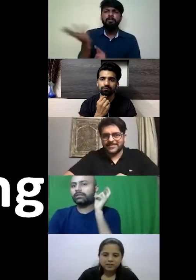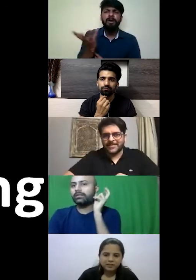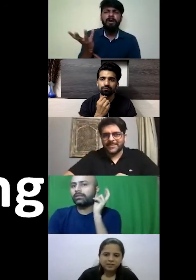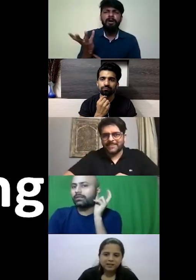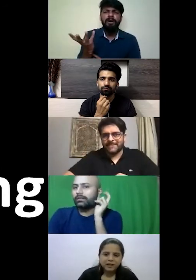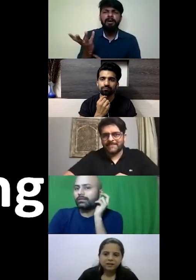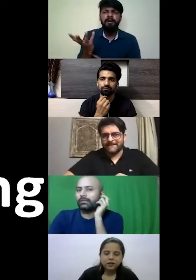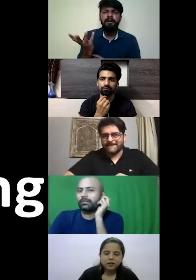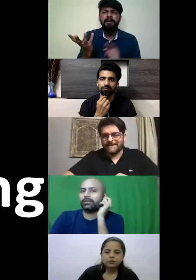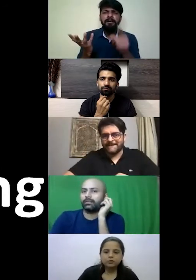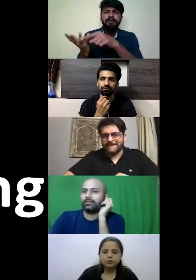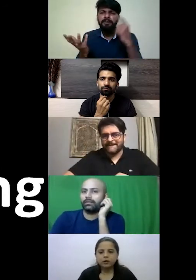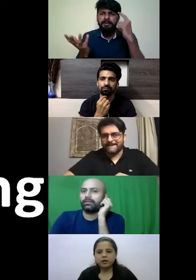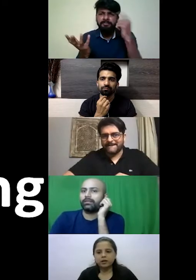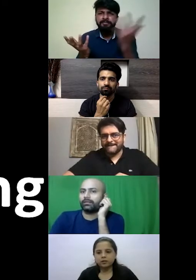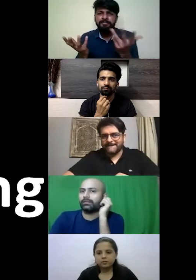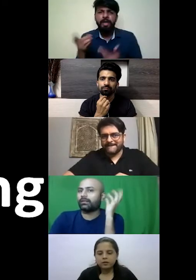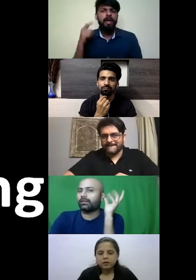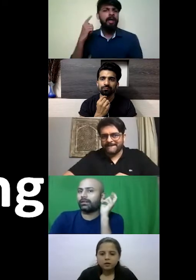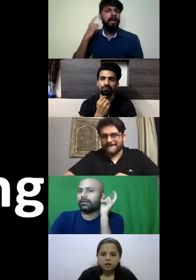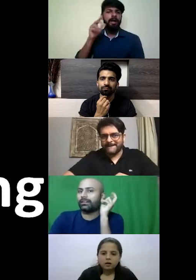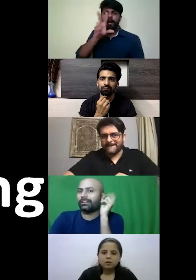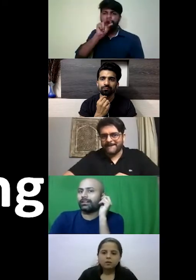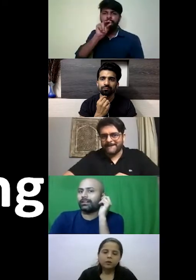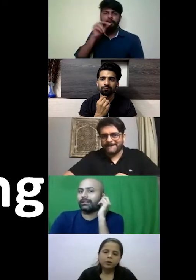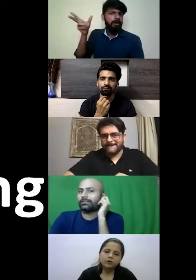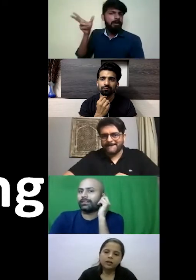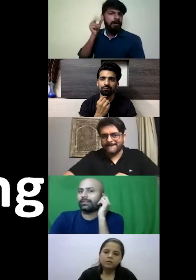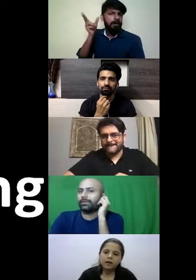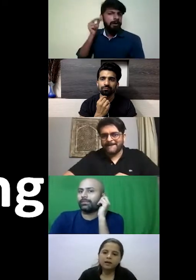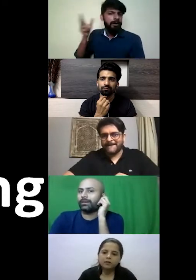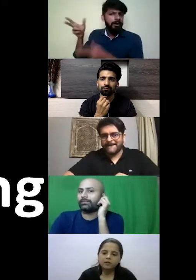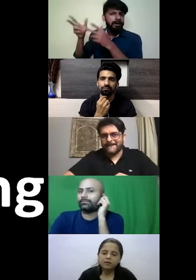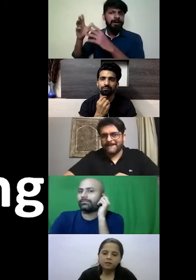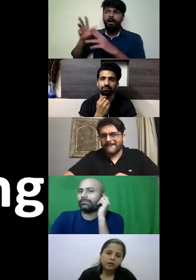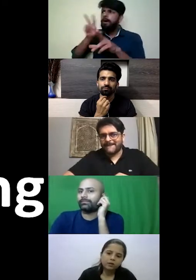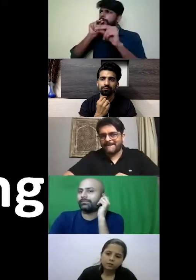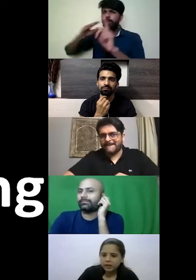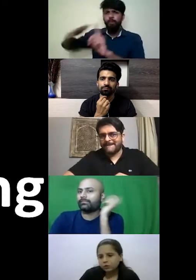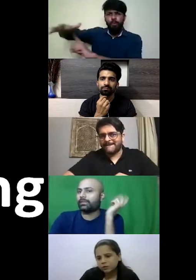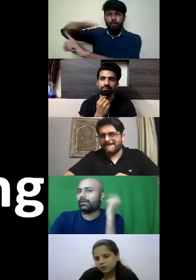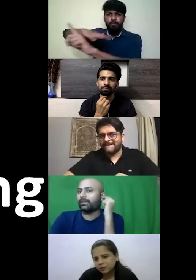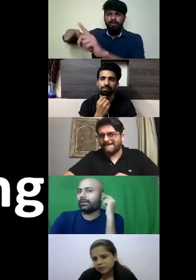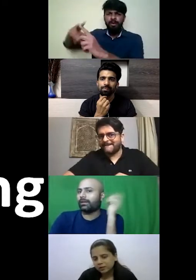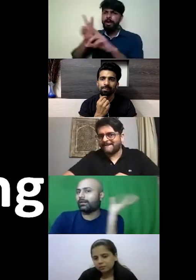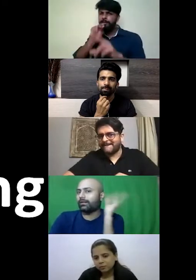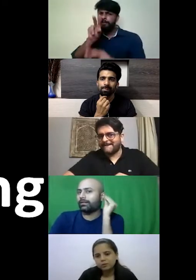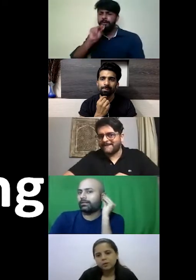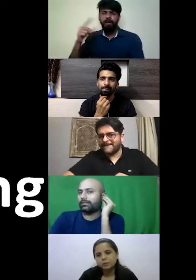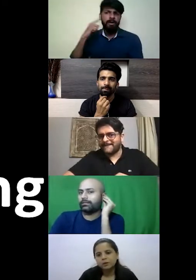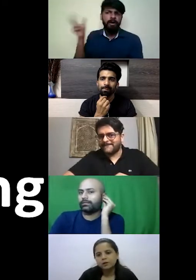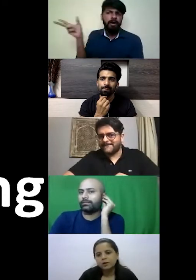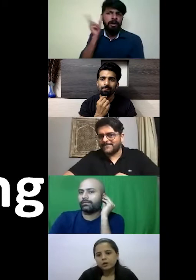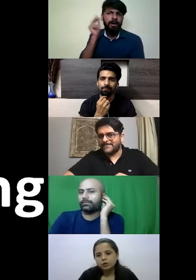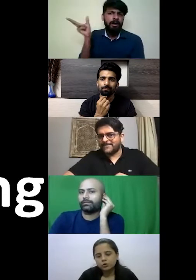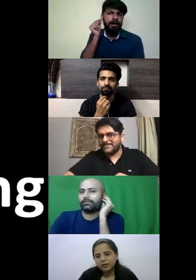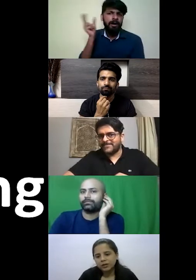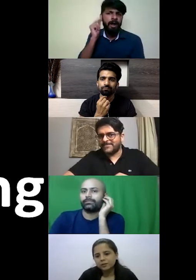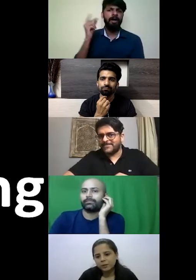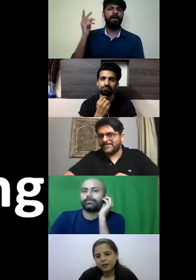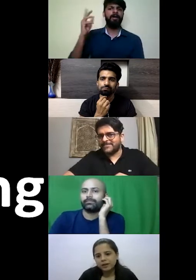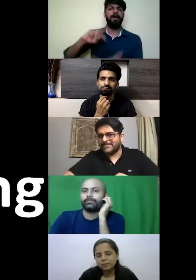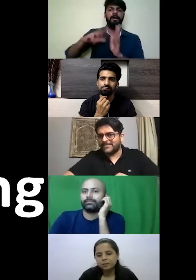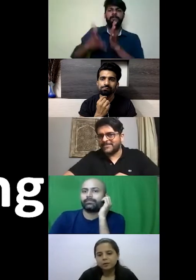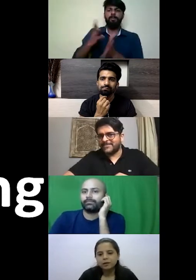So this is the sign we are using for hearing. What do you think? We are using this sign? Because people